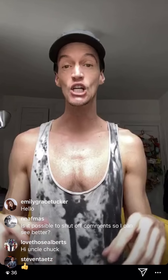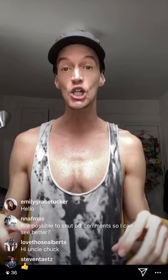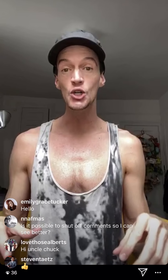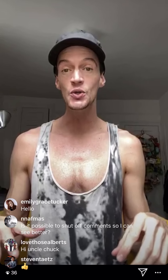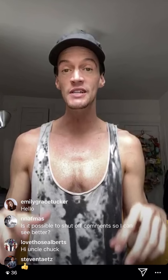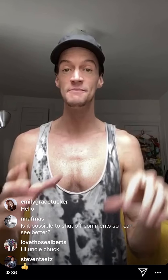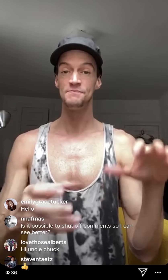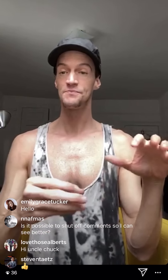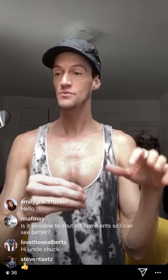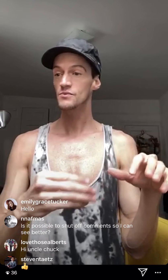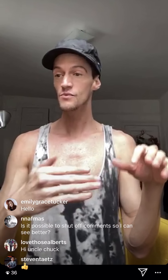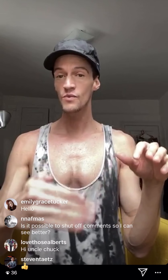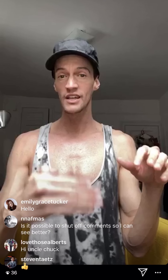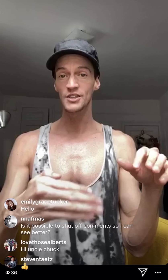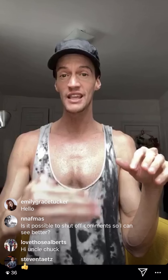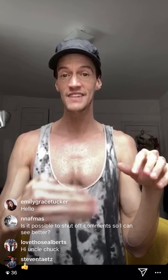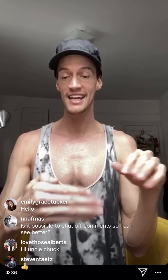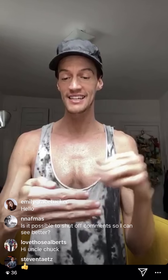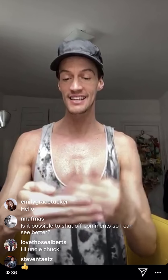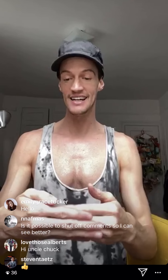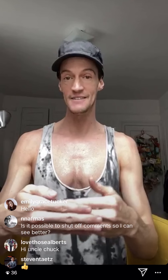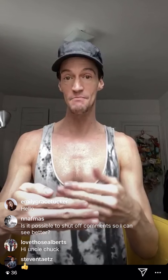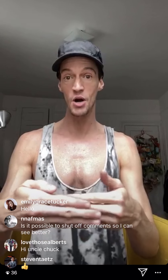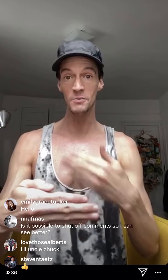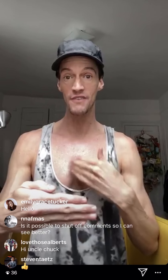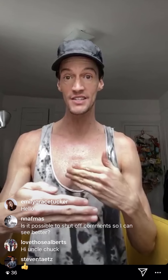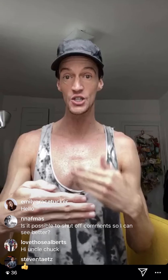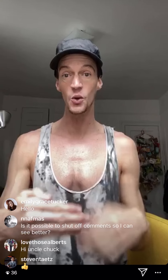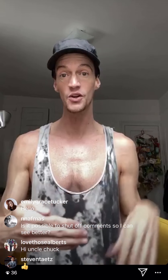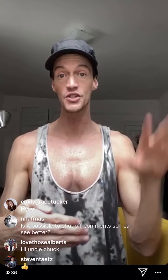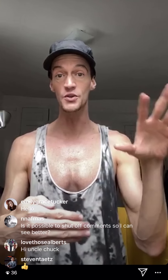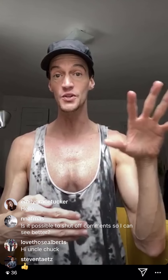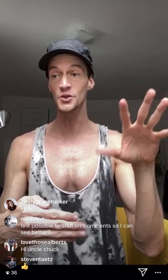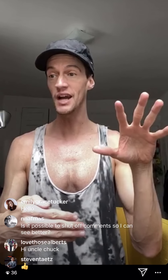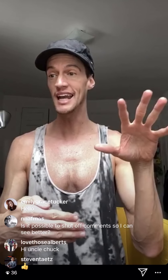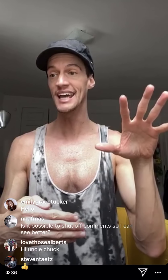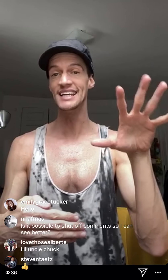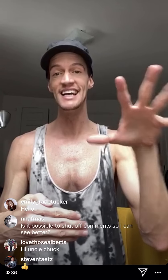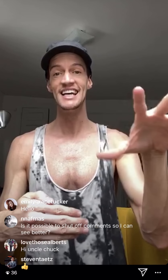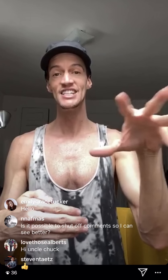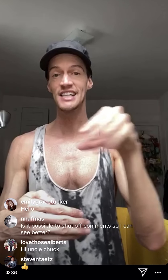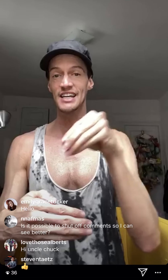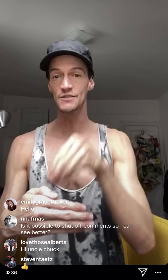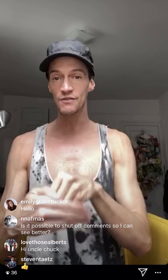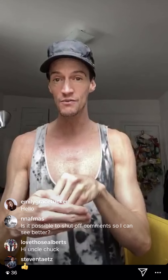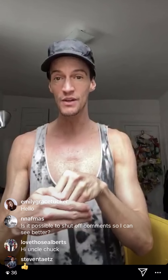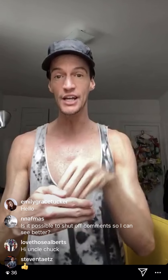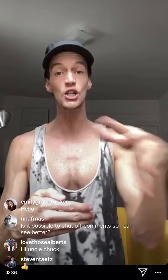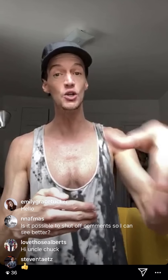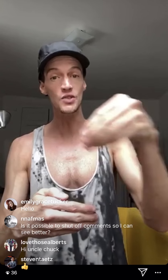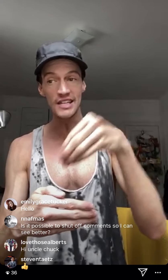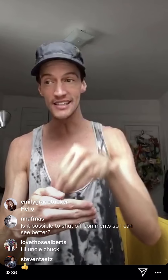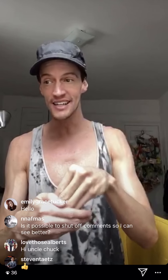include, your left hand palm facing towards you, your right hand just kind of includes it. So if you